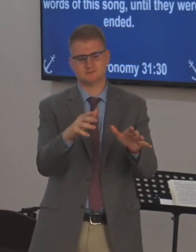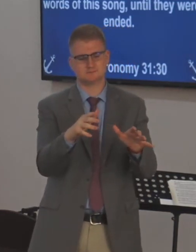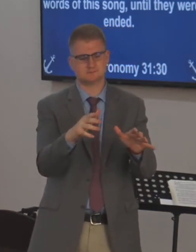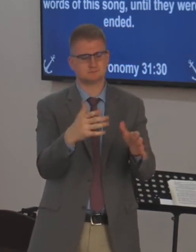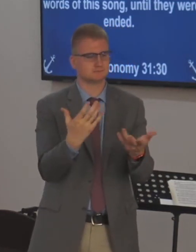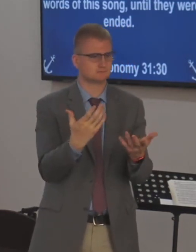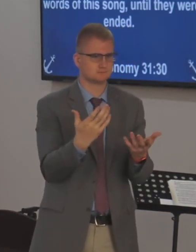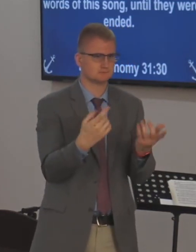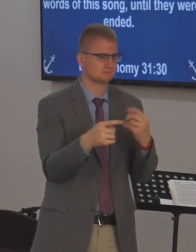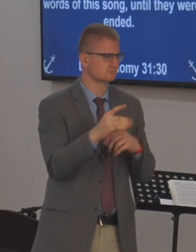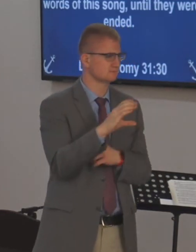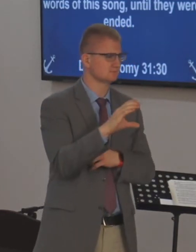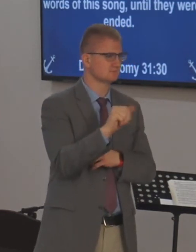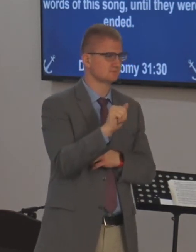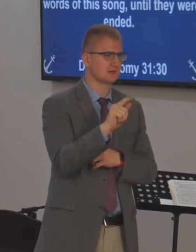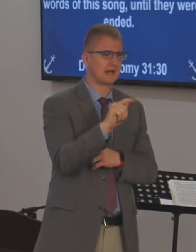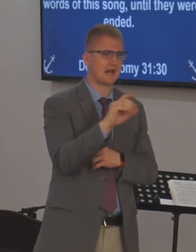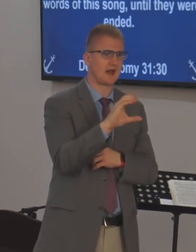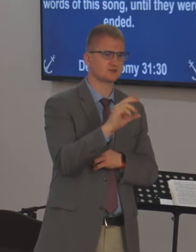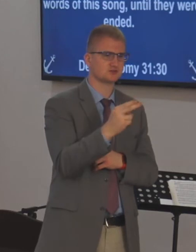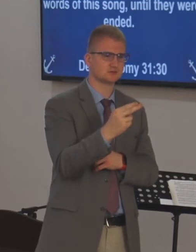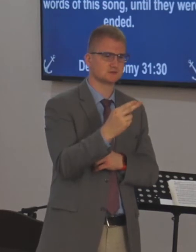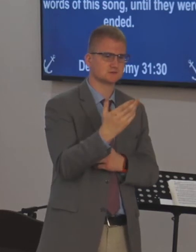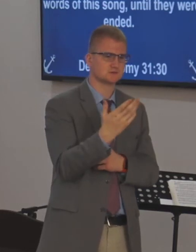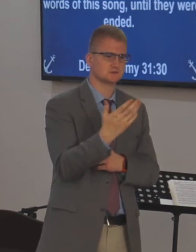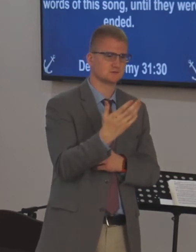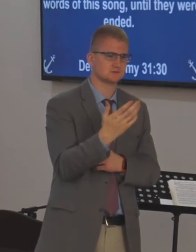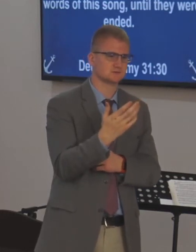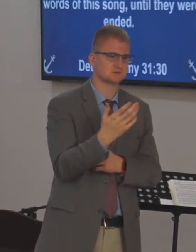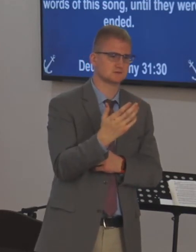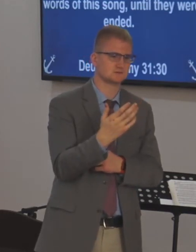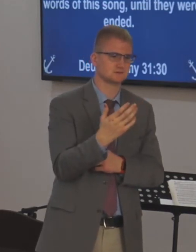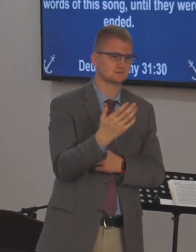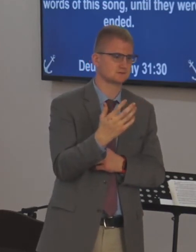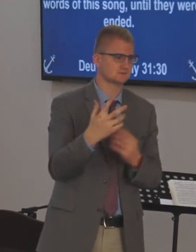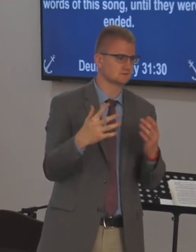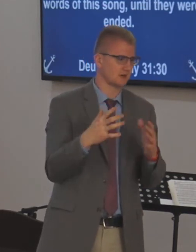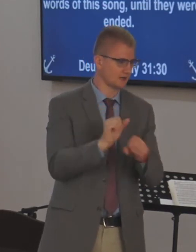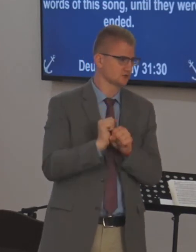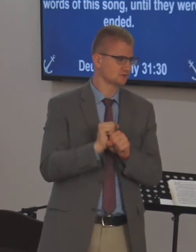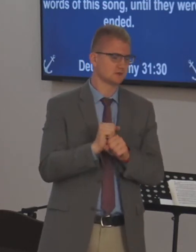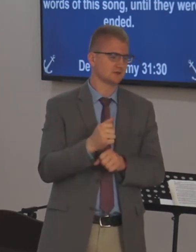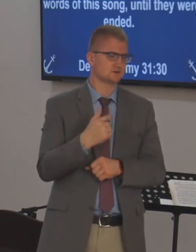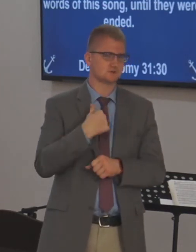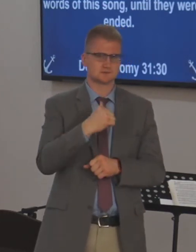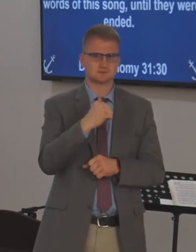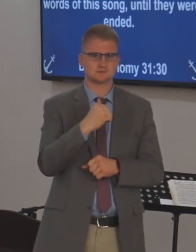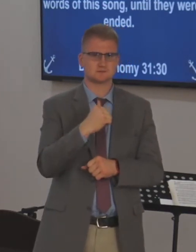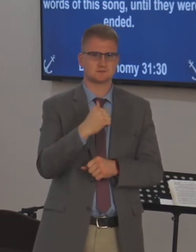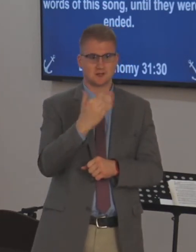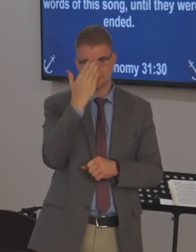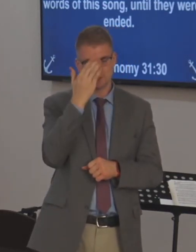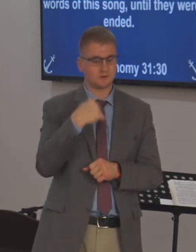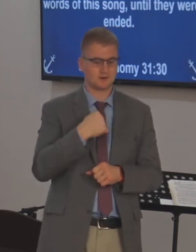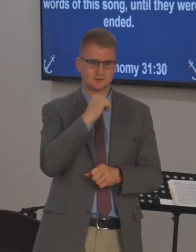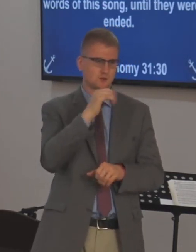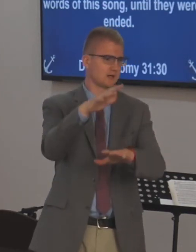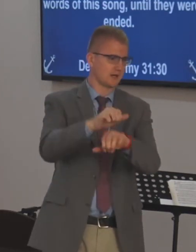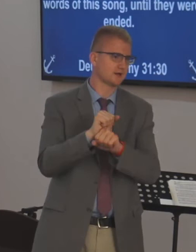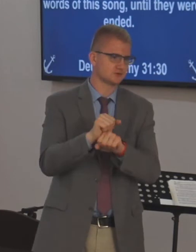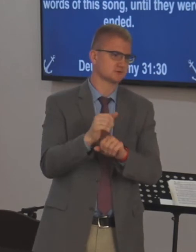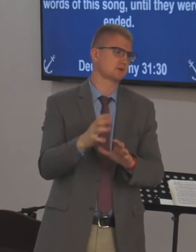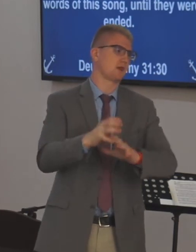I have because they're there all the time, and maybe once in a while they catch a fish. I couldn't stand that. I mean, that's why I got a jar, you know. But